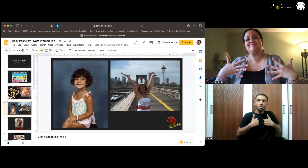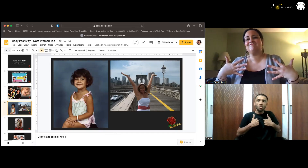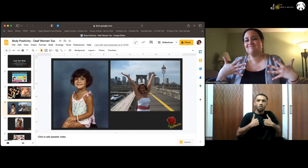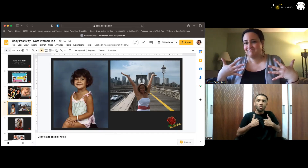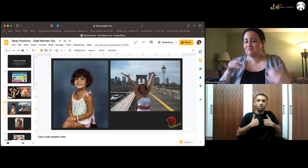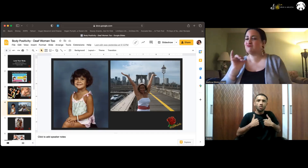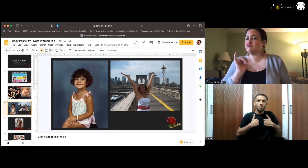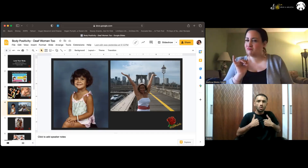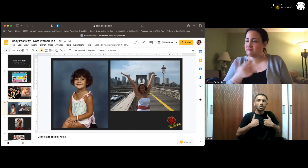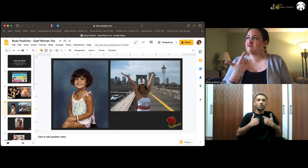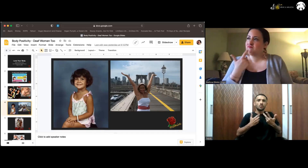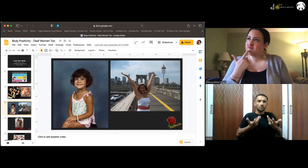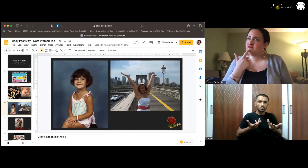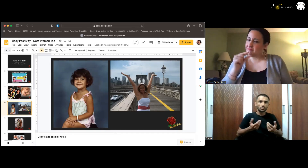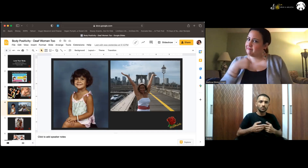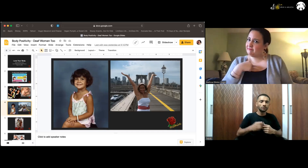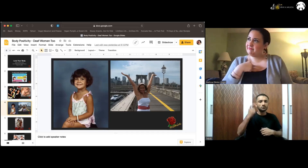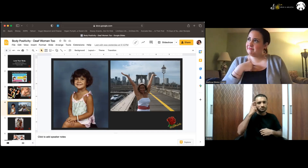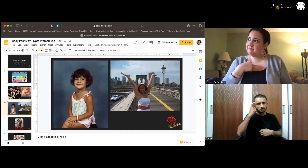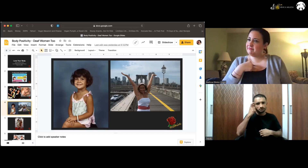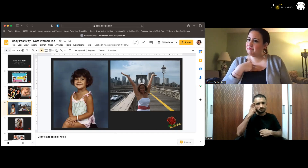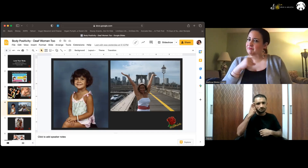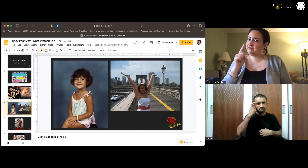I was really shocked to know that